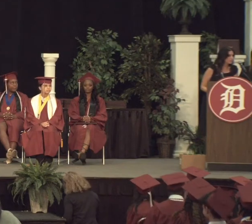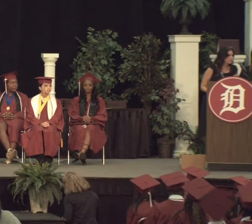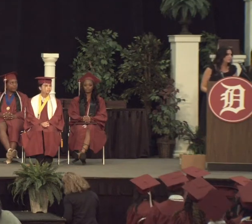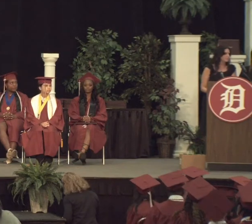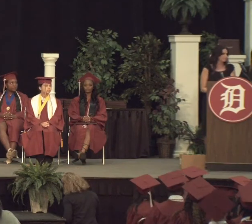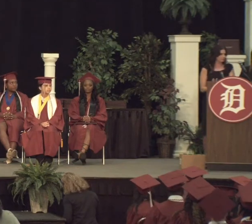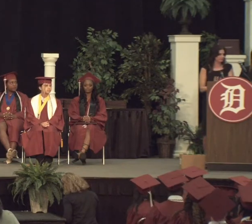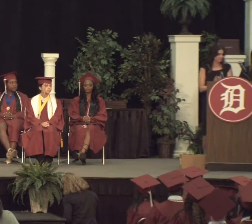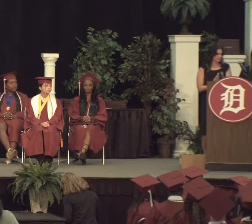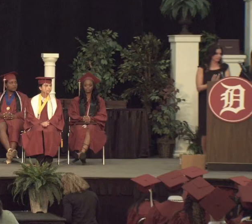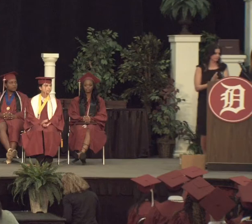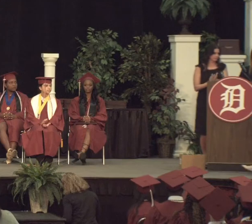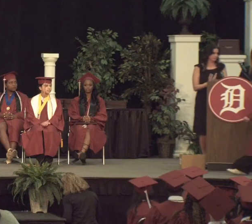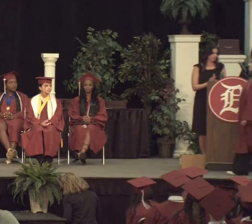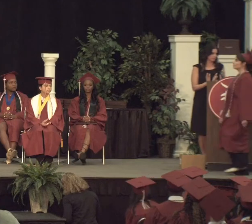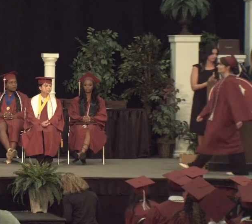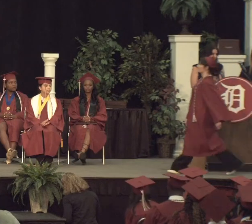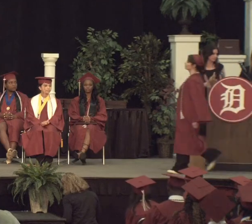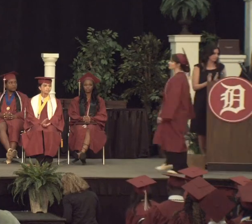Marissa Britt.